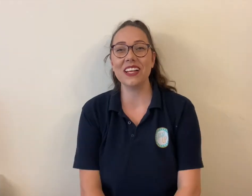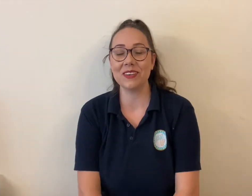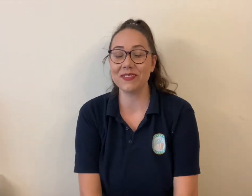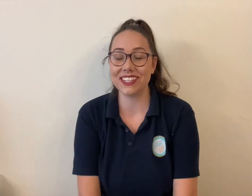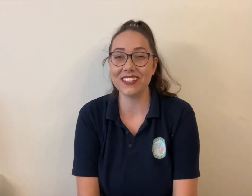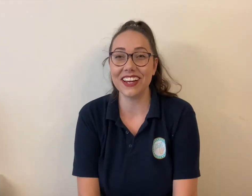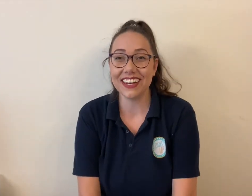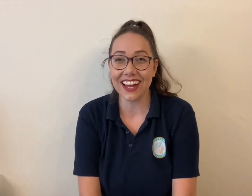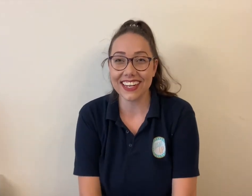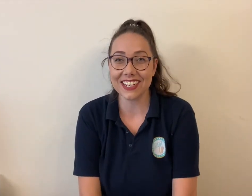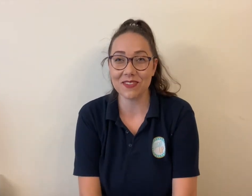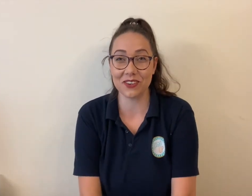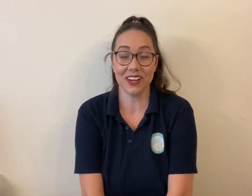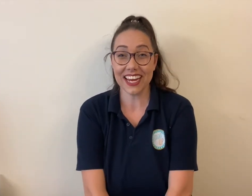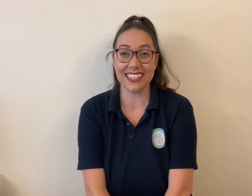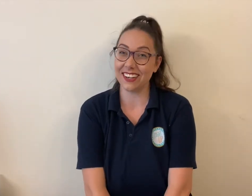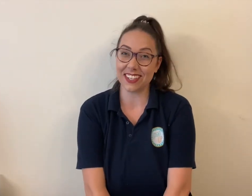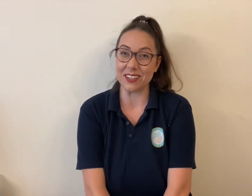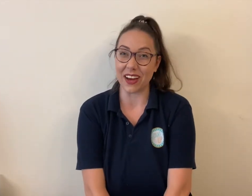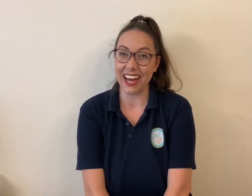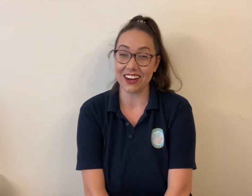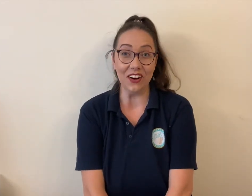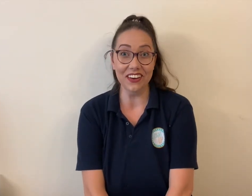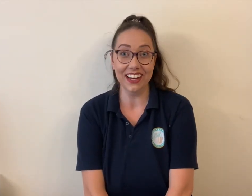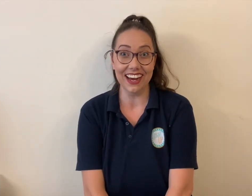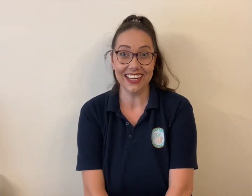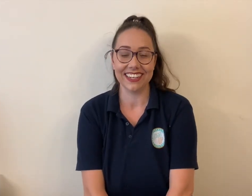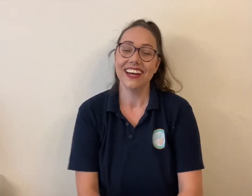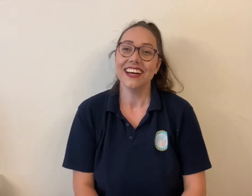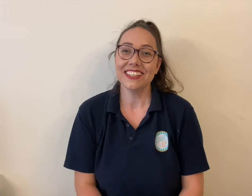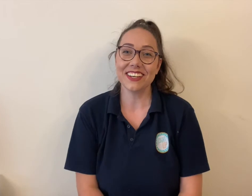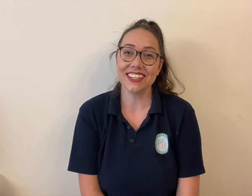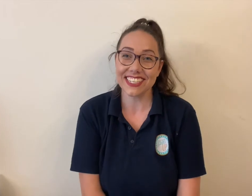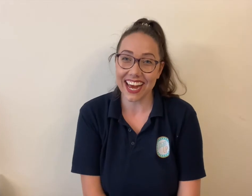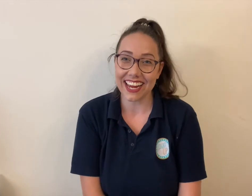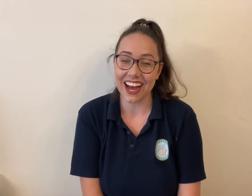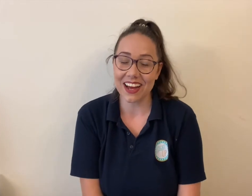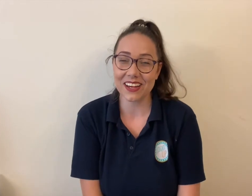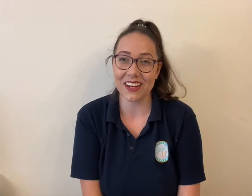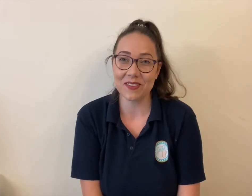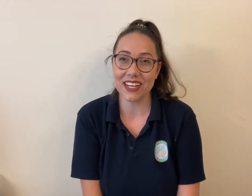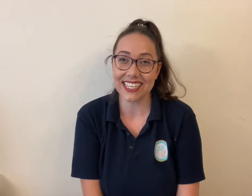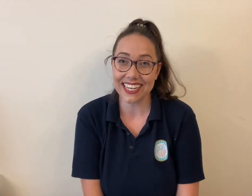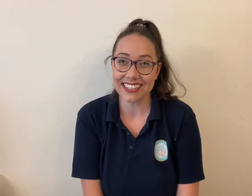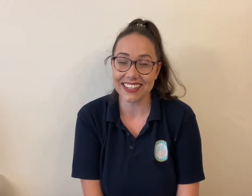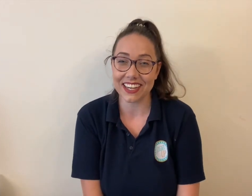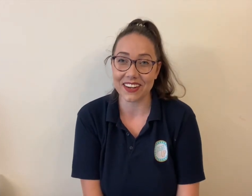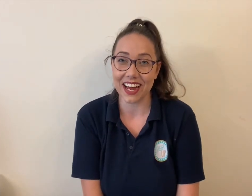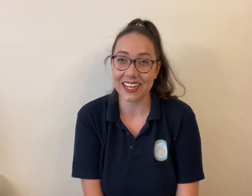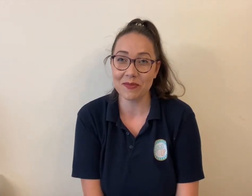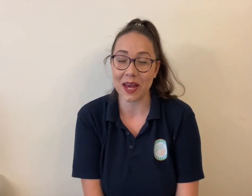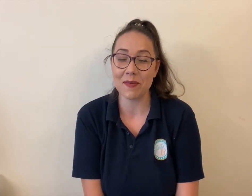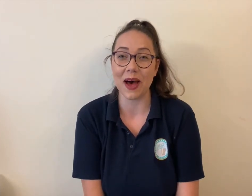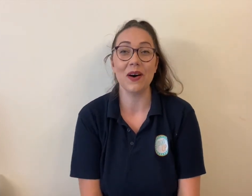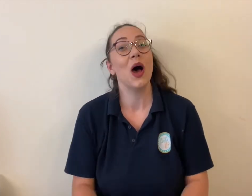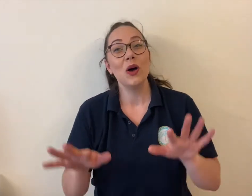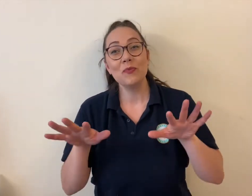welcome to Light Up's Creativity Pack online. So today I'm going to be teaching you a little bit about